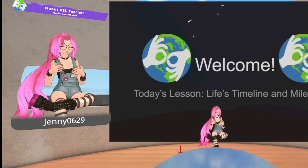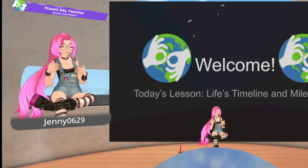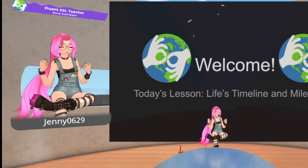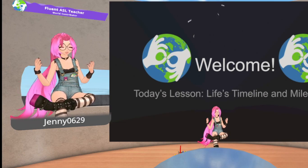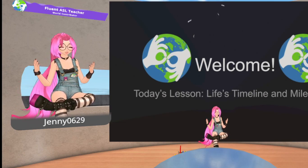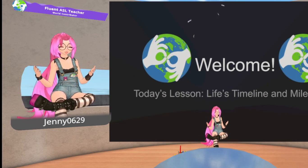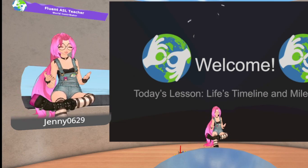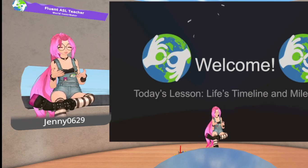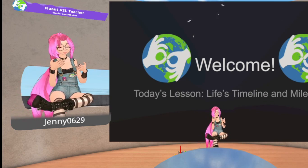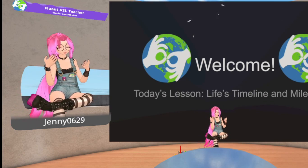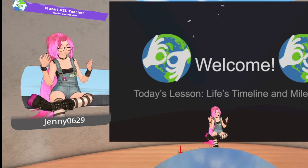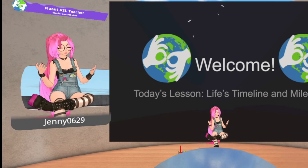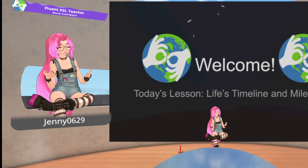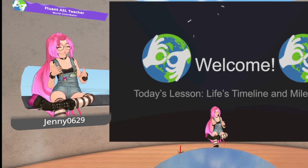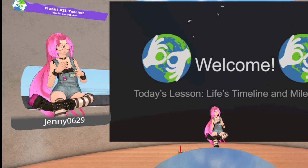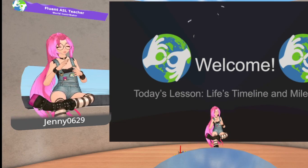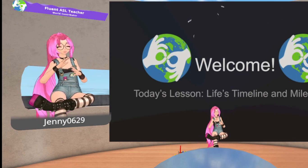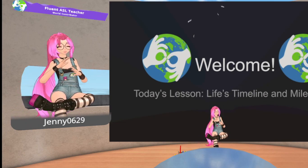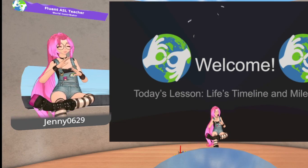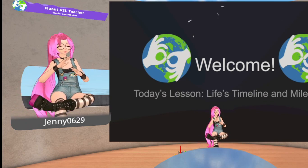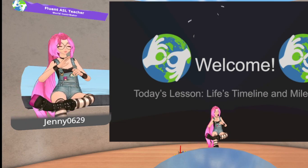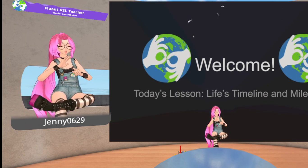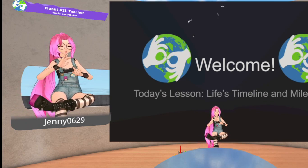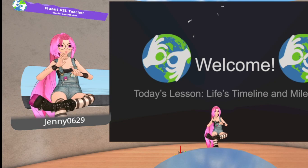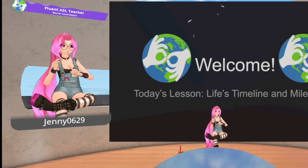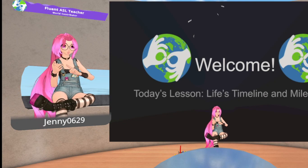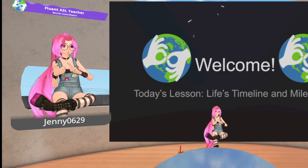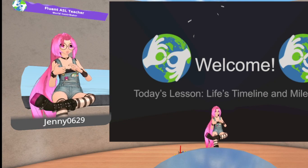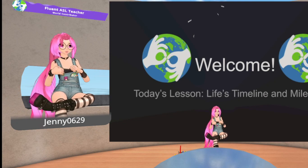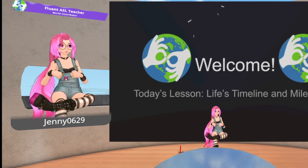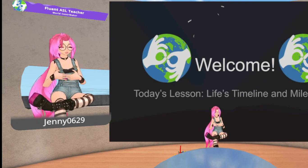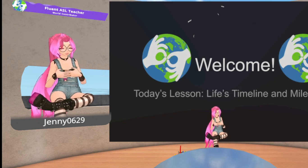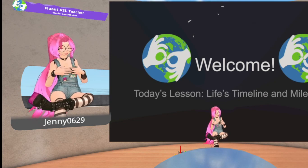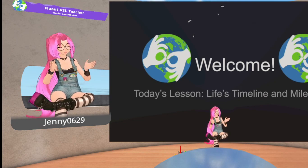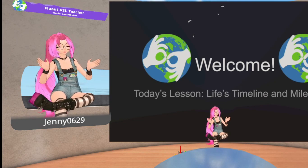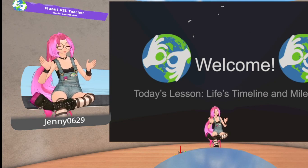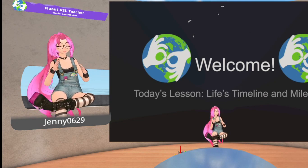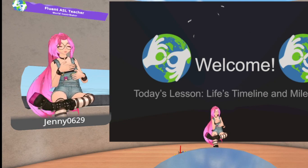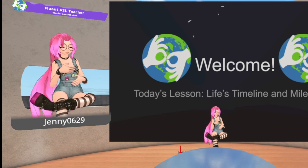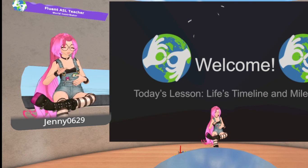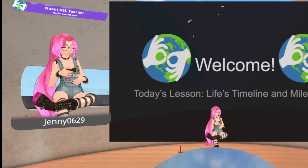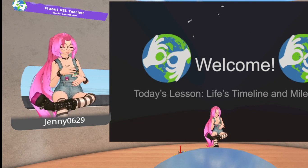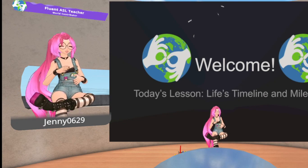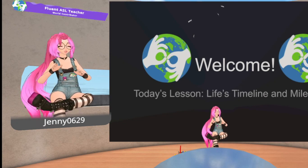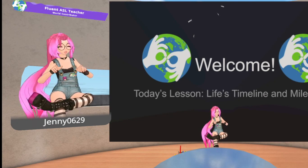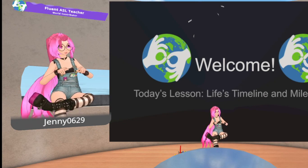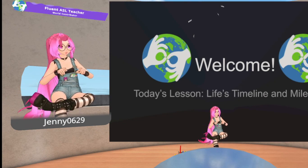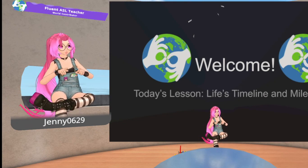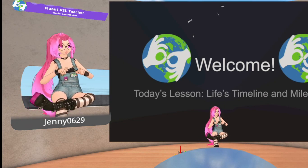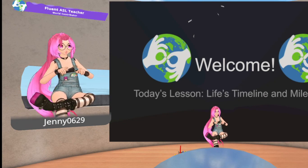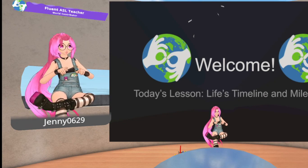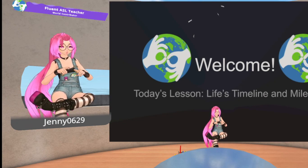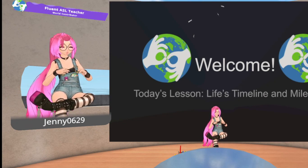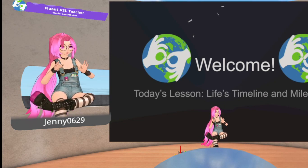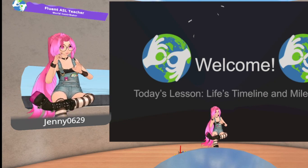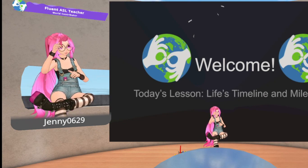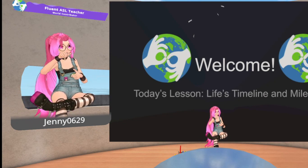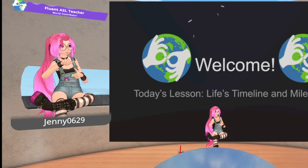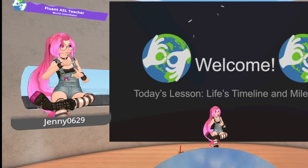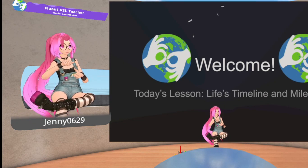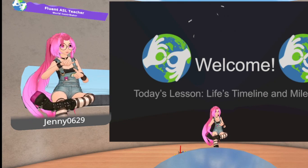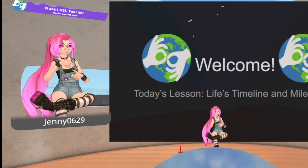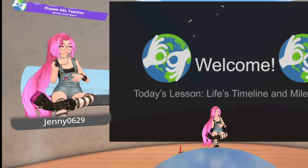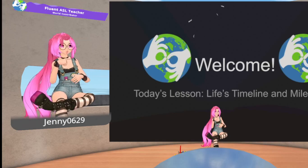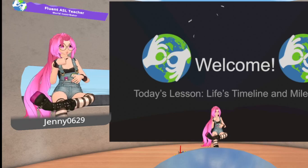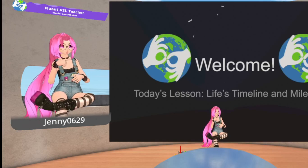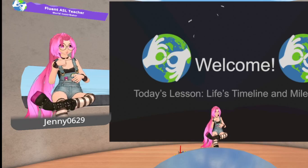person. And I think that helped grow this culture of being very open and sharing a lot. And it's also important